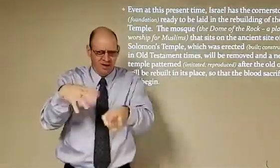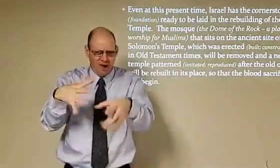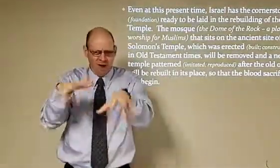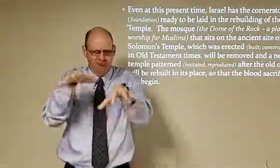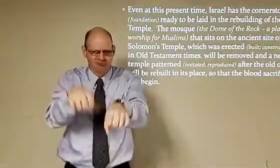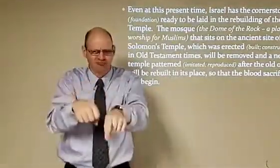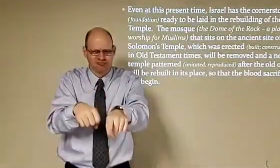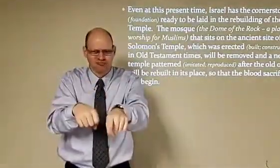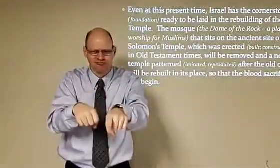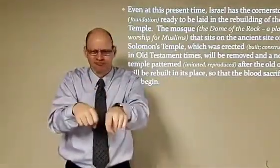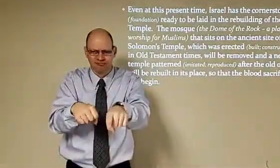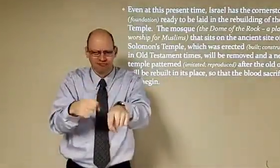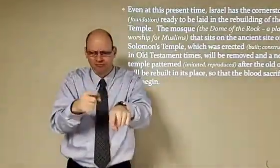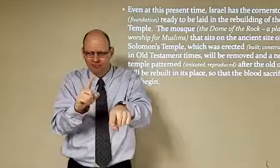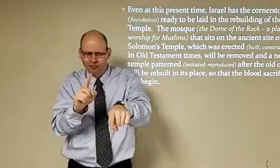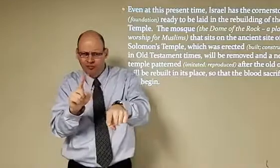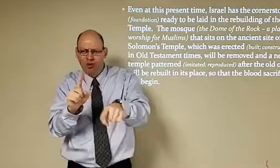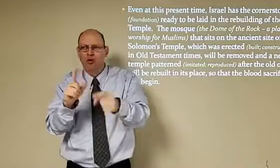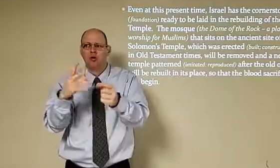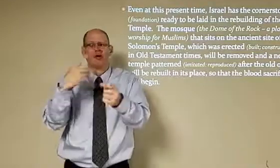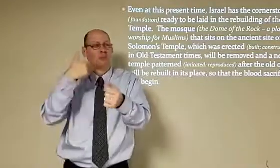that is where it's established where?